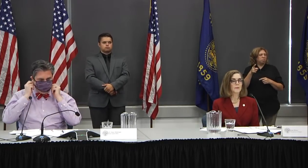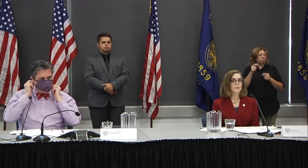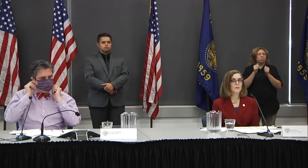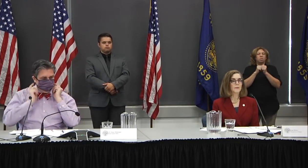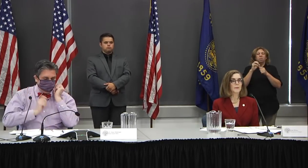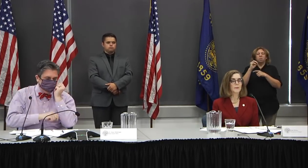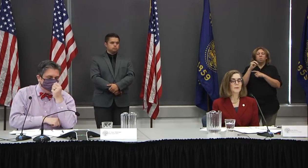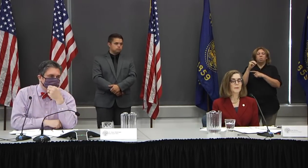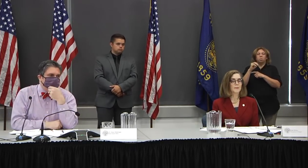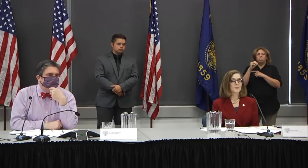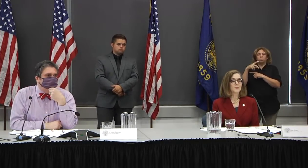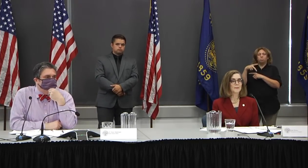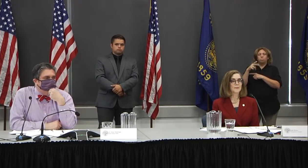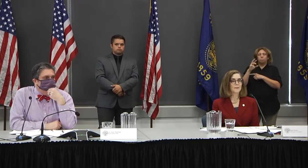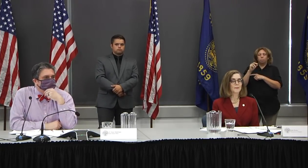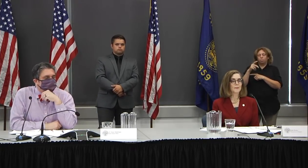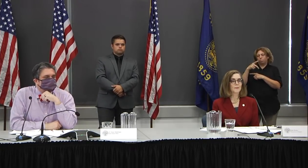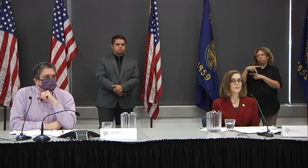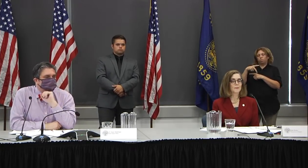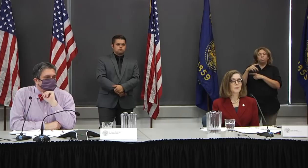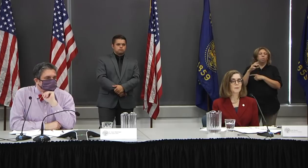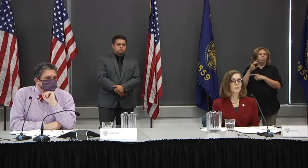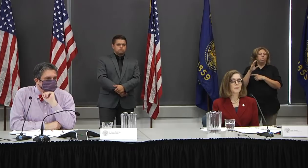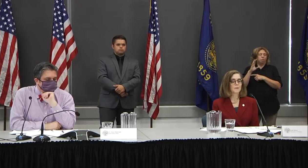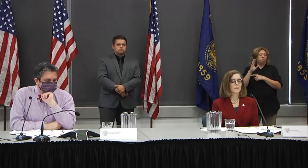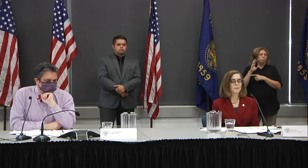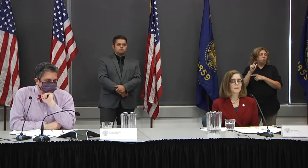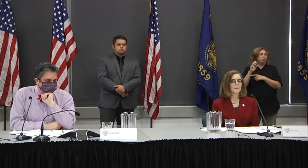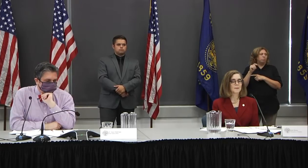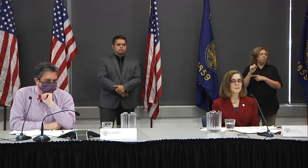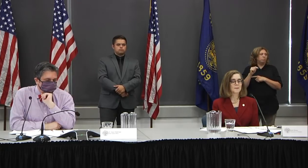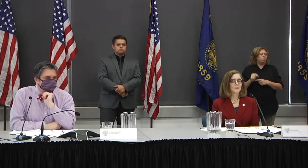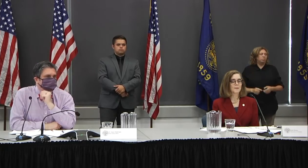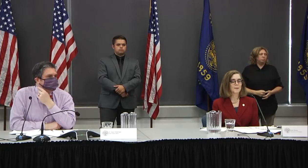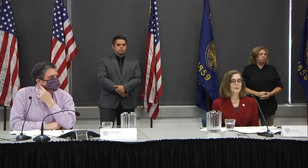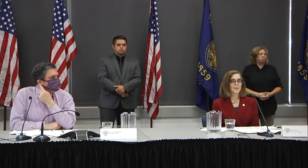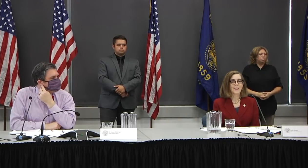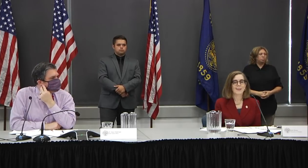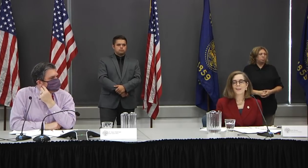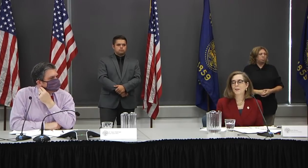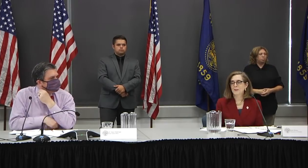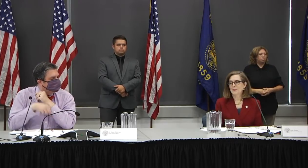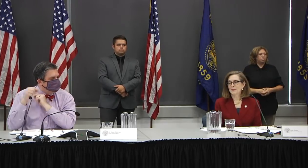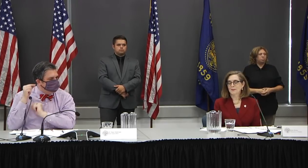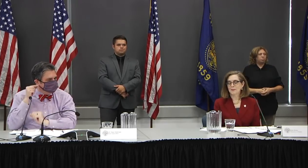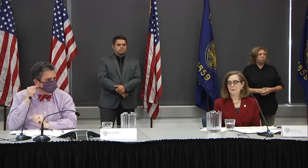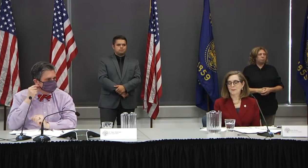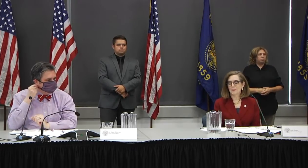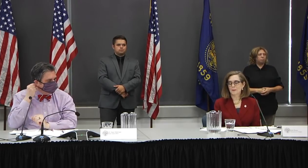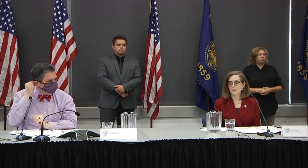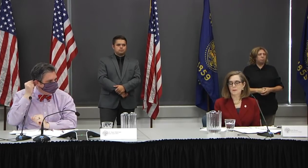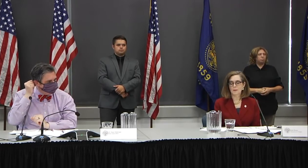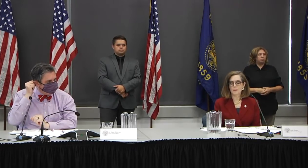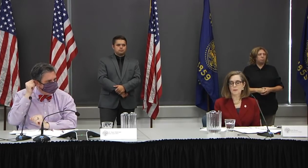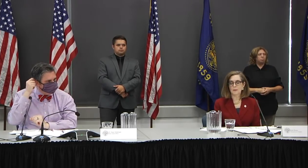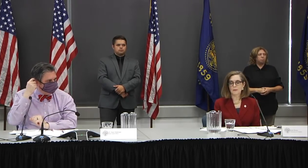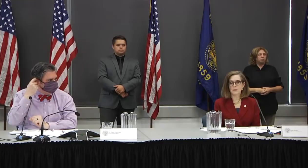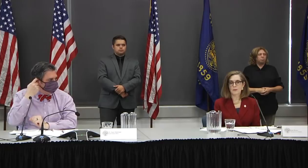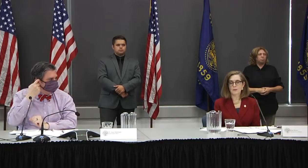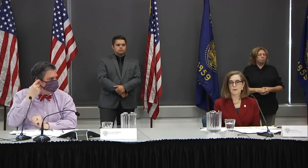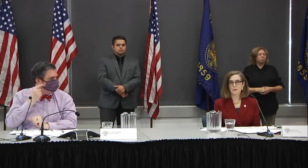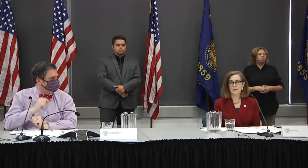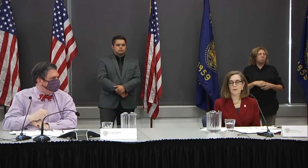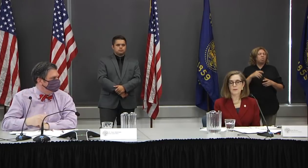Yeah, thanks. Good morning, Governor. A little bit off topic, but still about the response here. You're the only governor that didn't impose